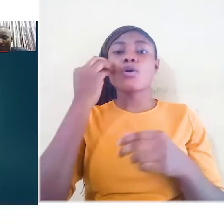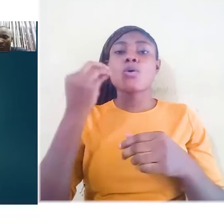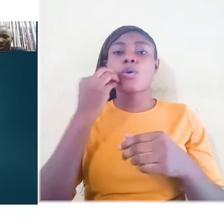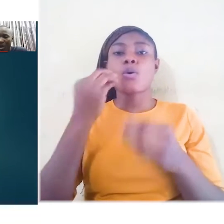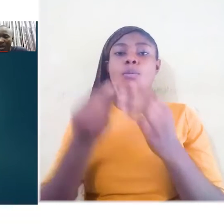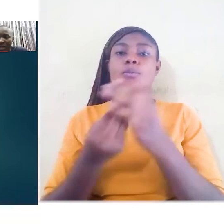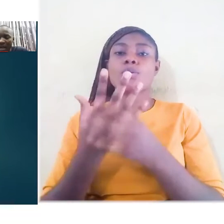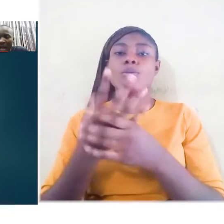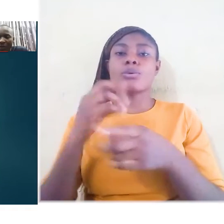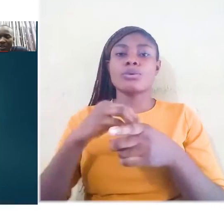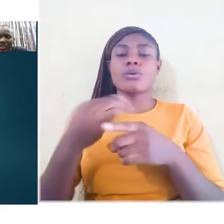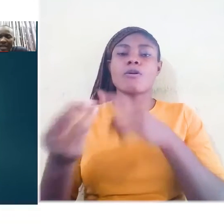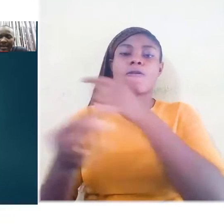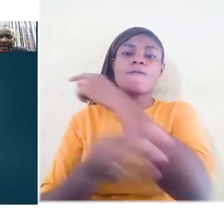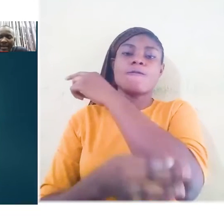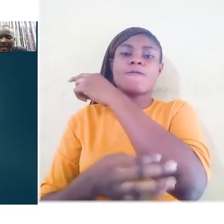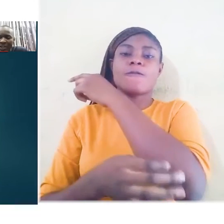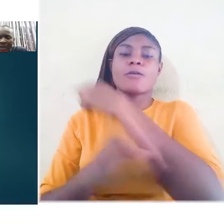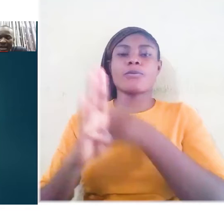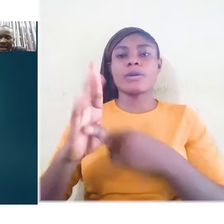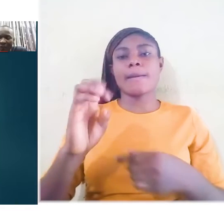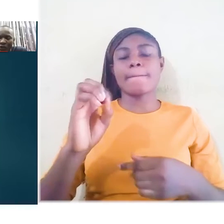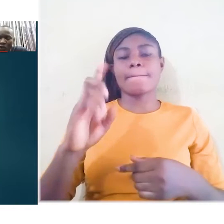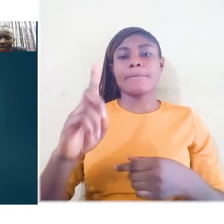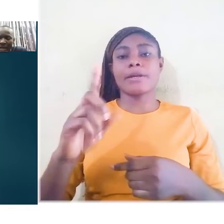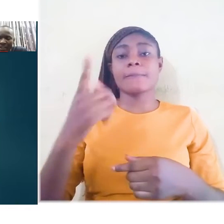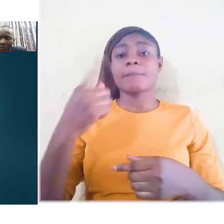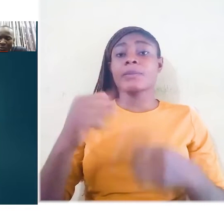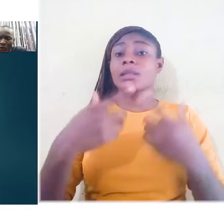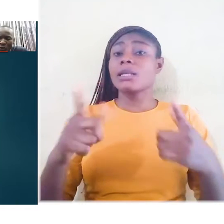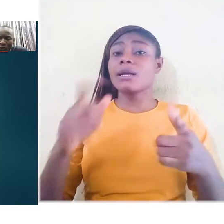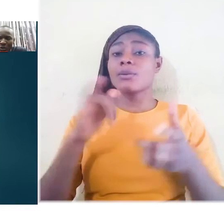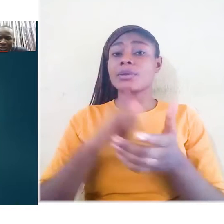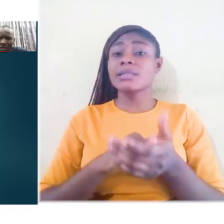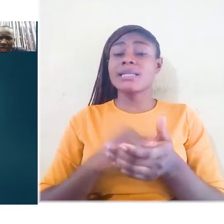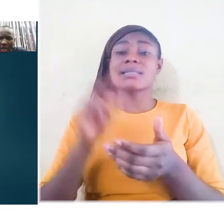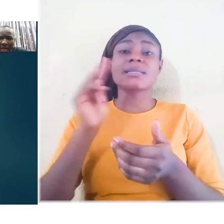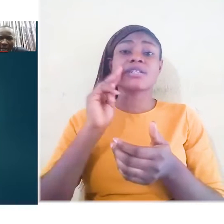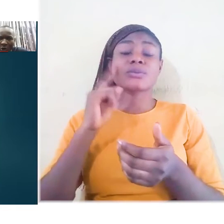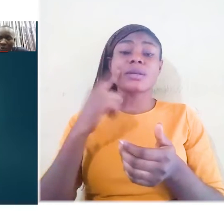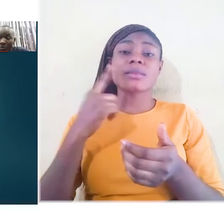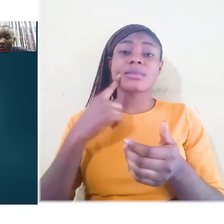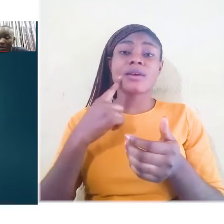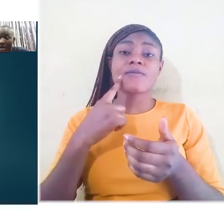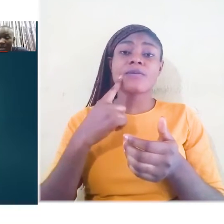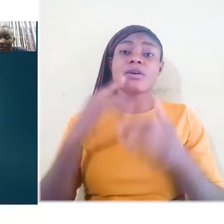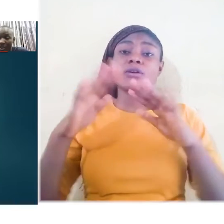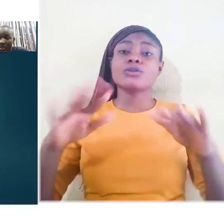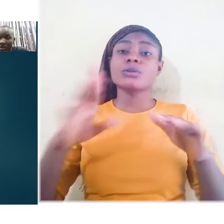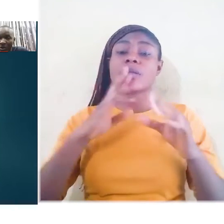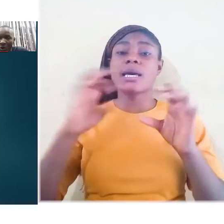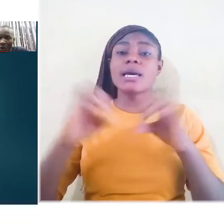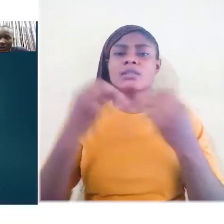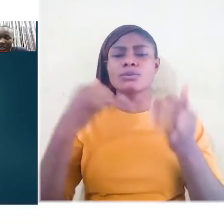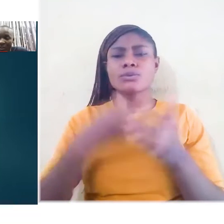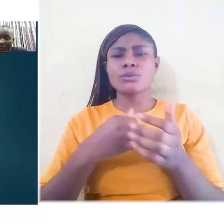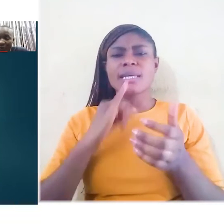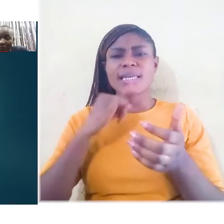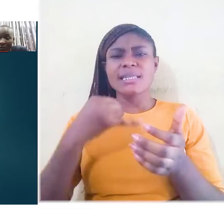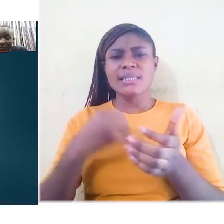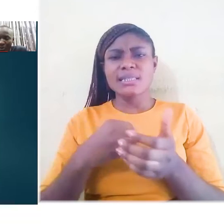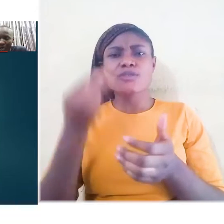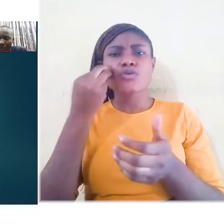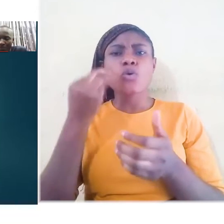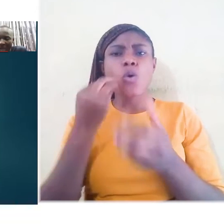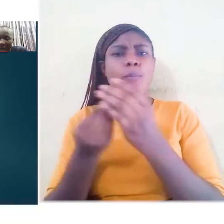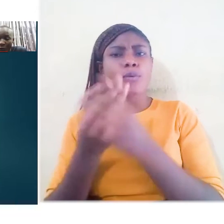breed. The language that Nigerian deaf children are exposed to, is it a homegrown language or is it